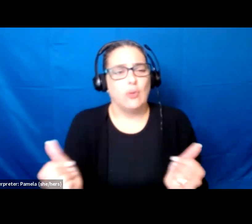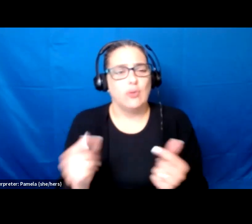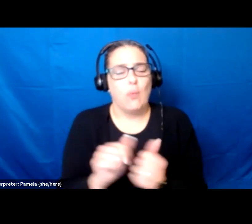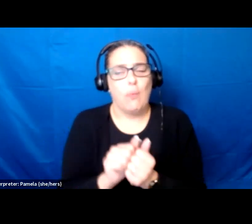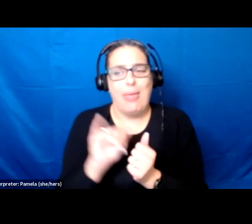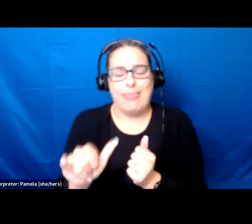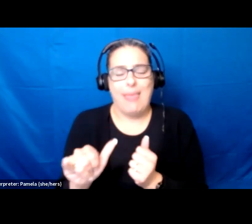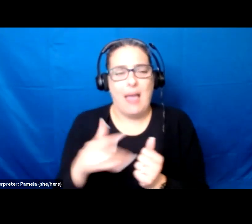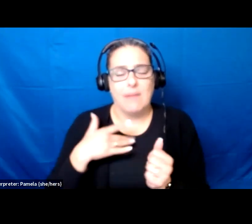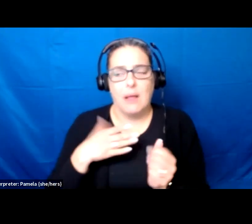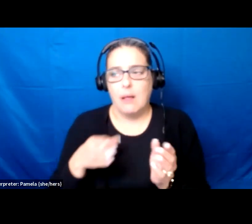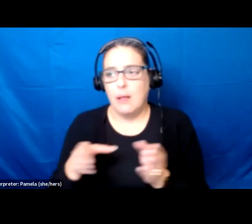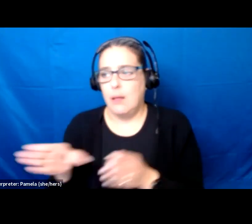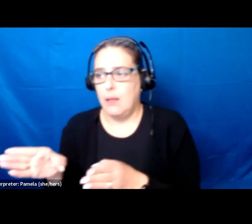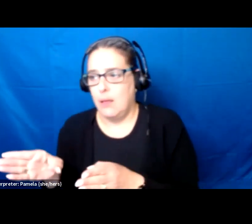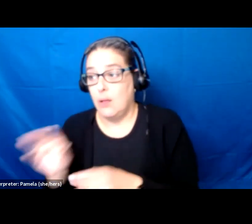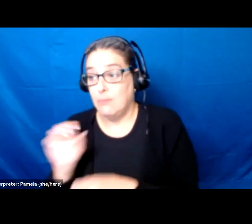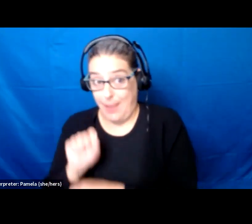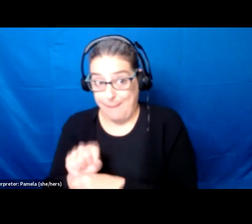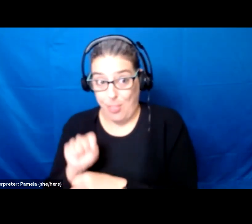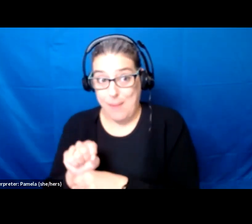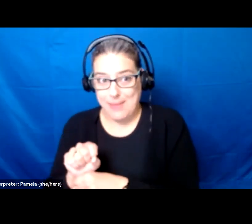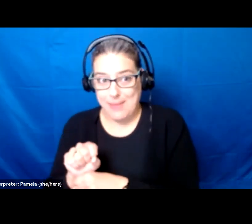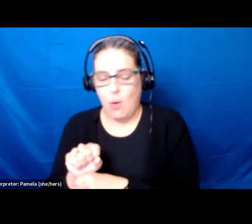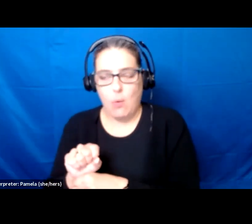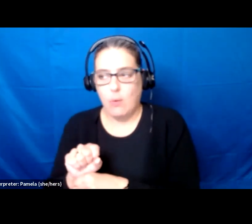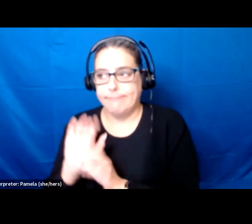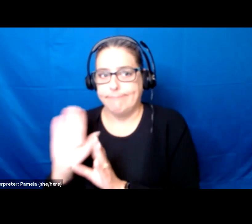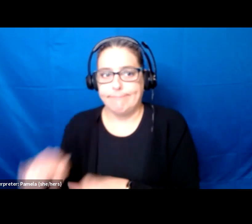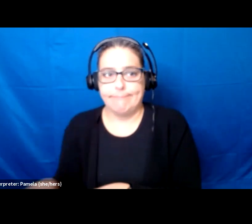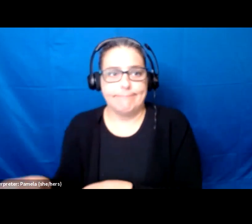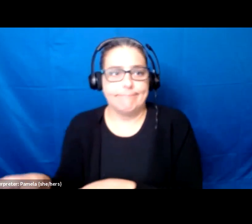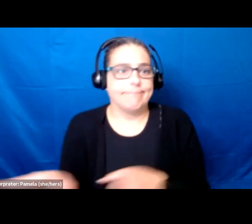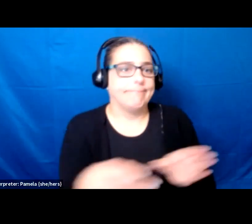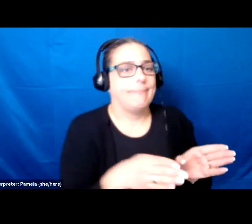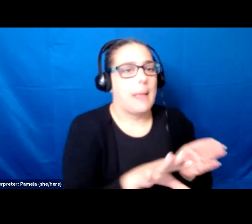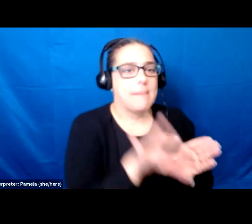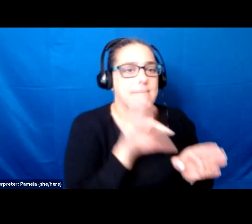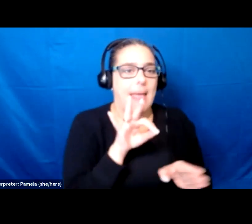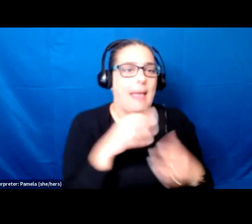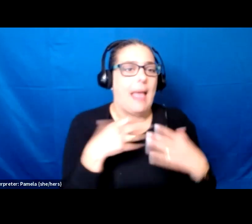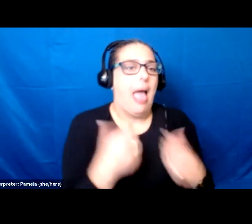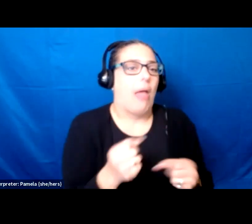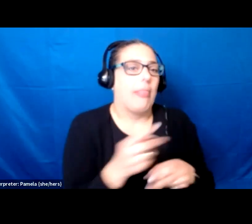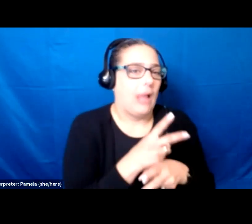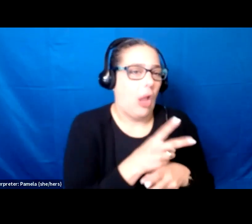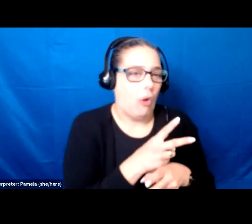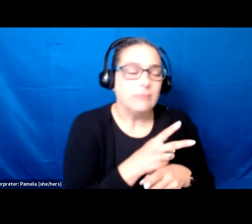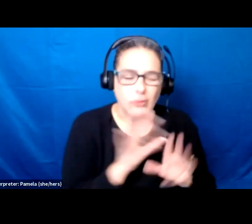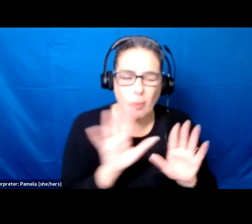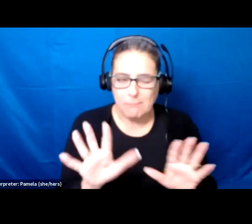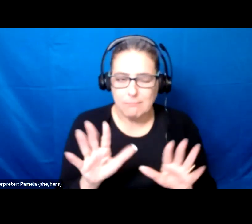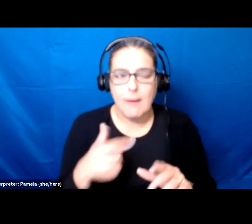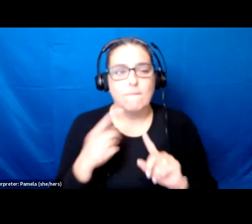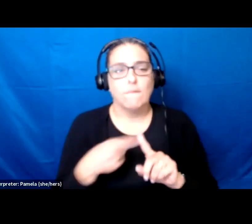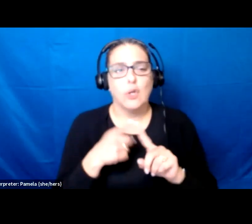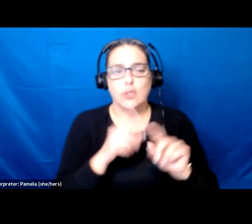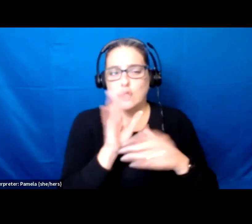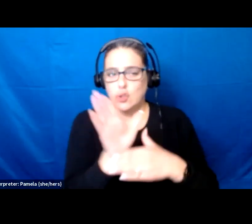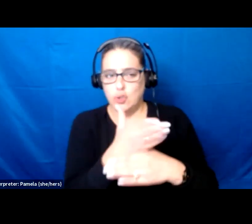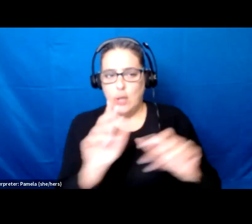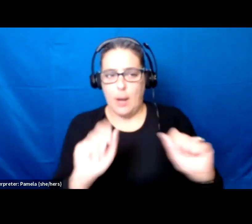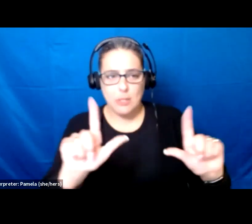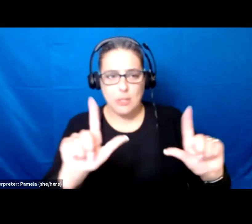choice between employment or healthcare. So let me share my screen.